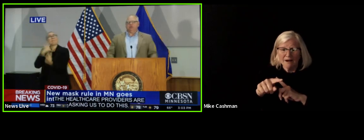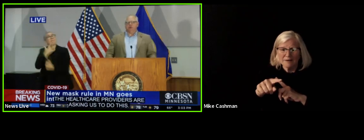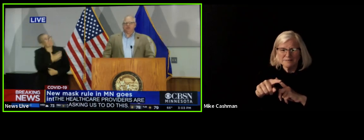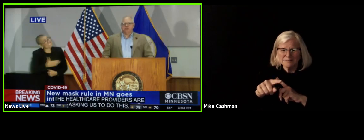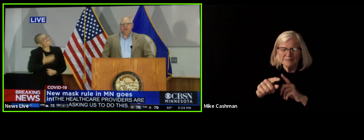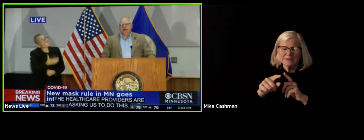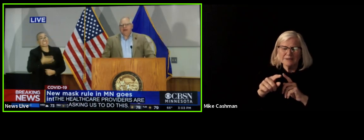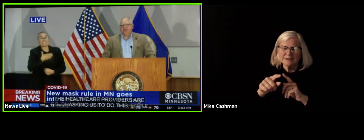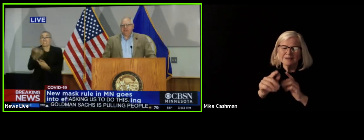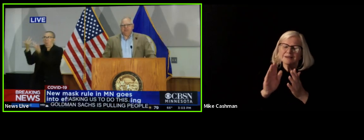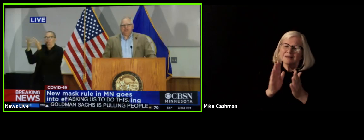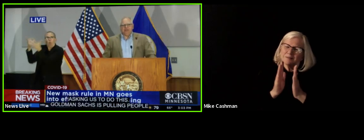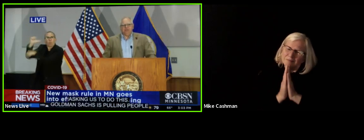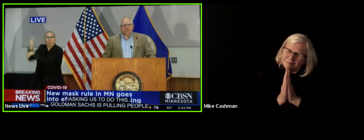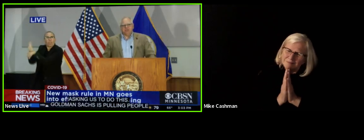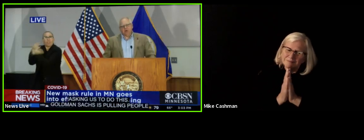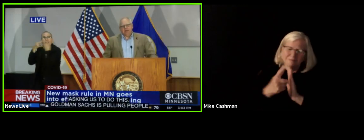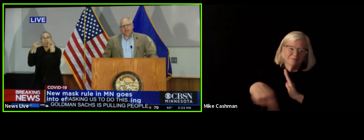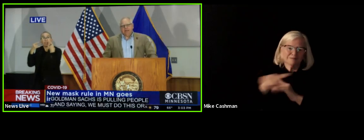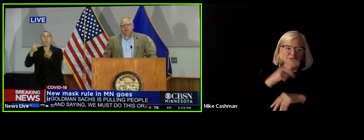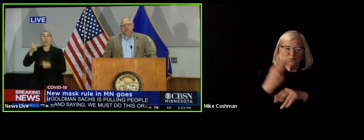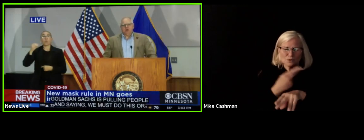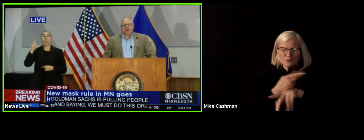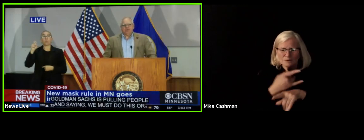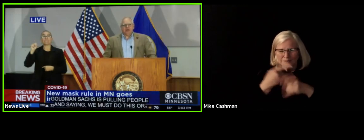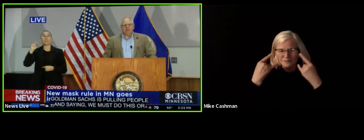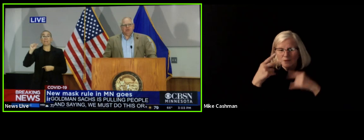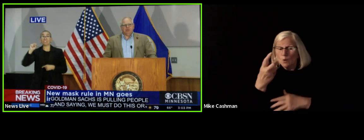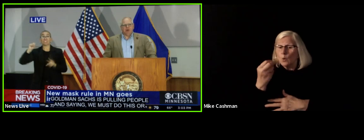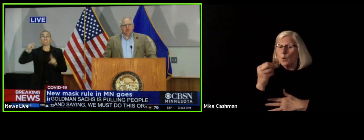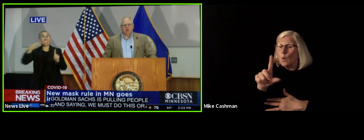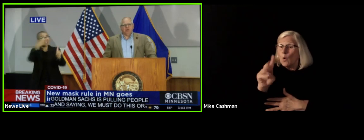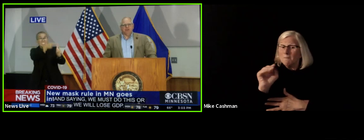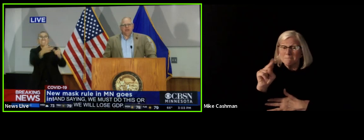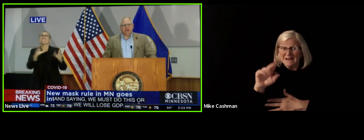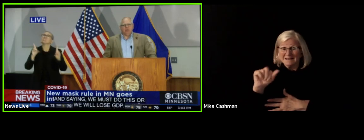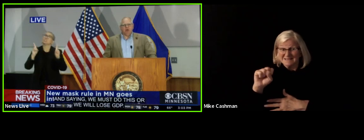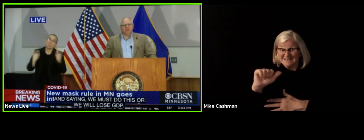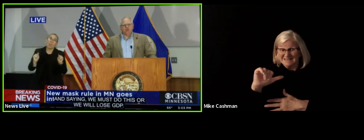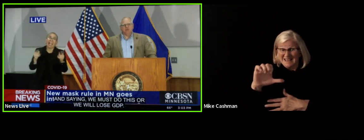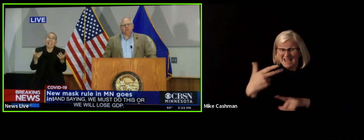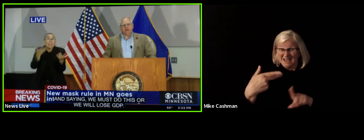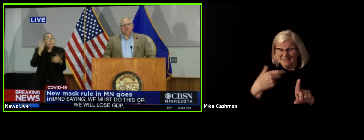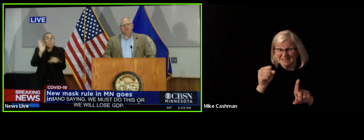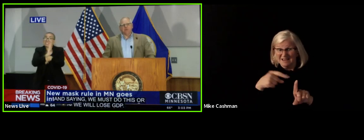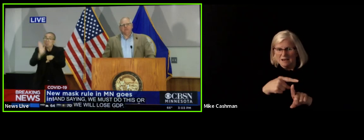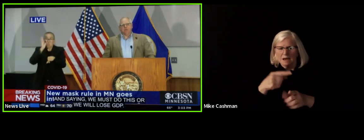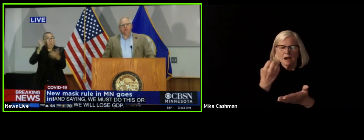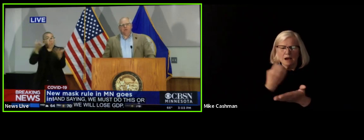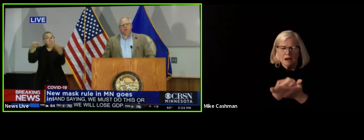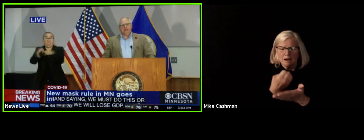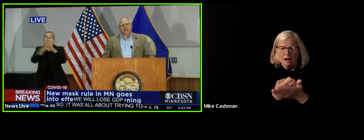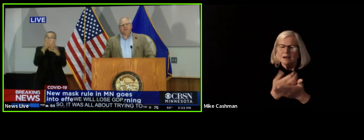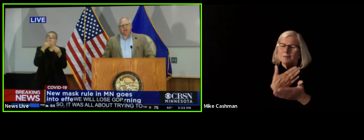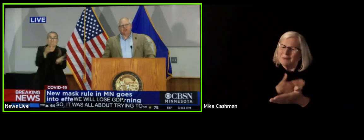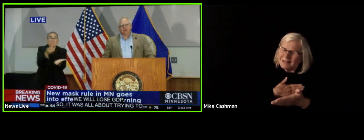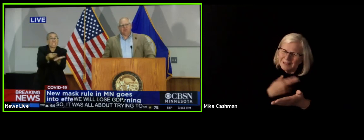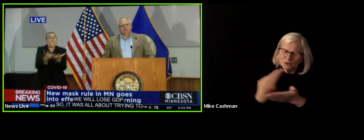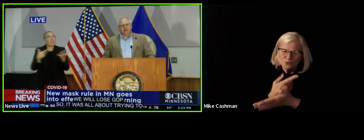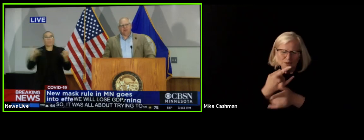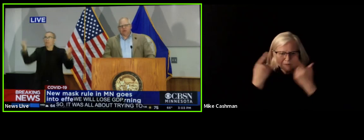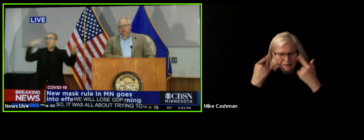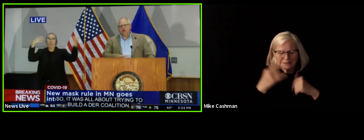to lose GDP. So it was all about trying to build a broader coalition. And I was nervous, but I think the reason we had the